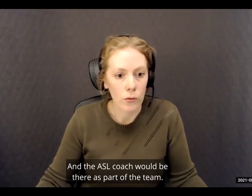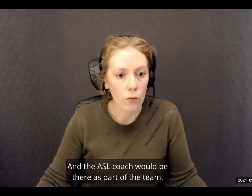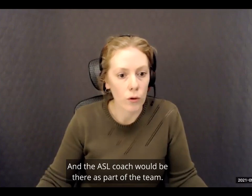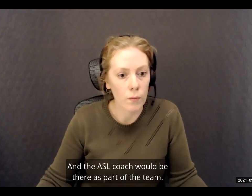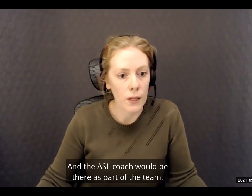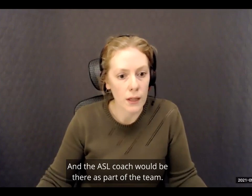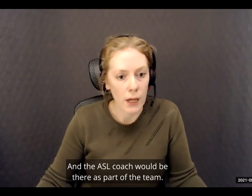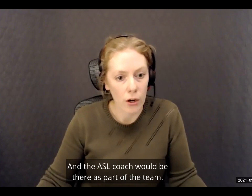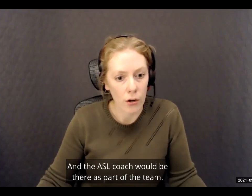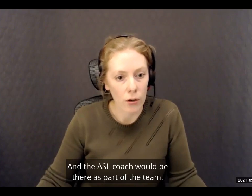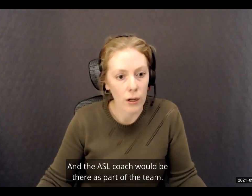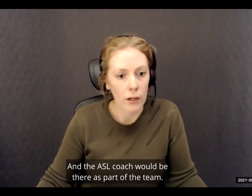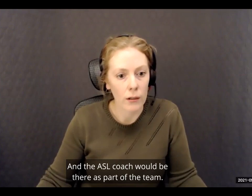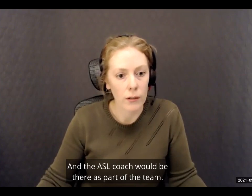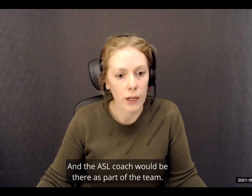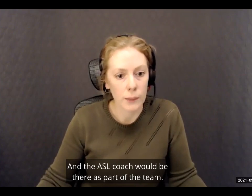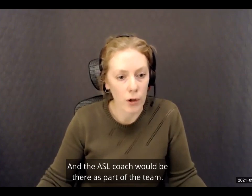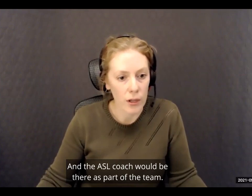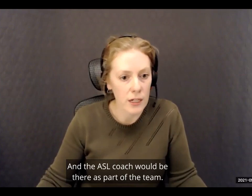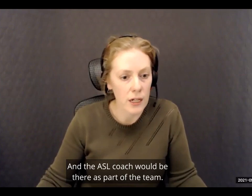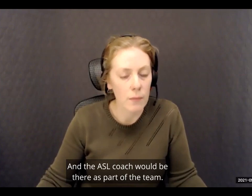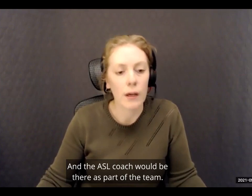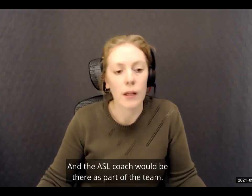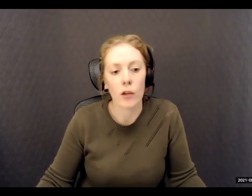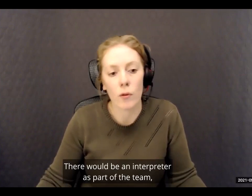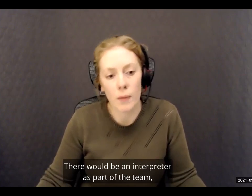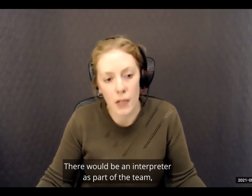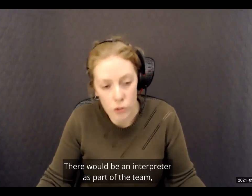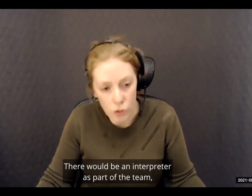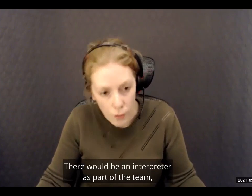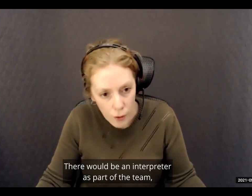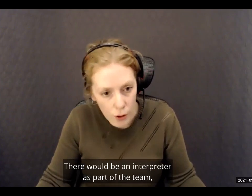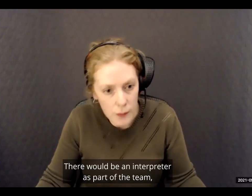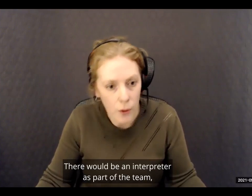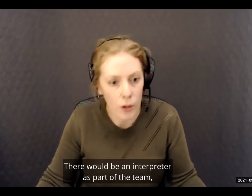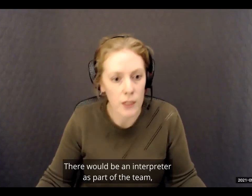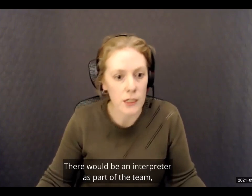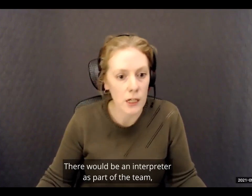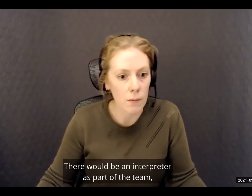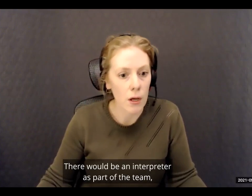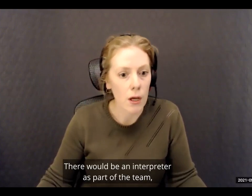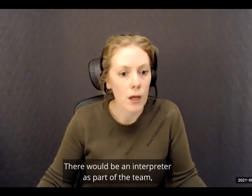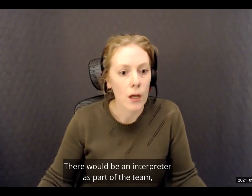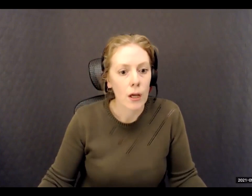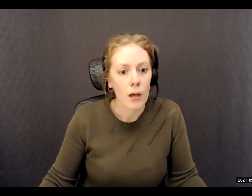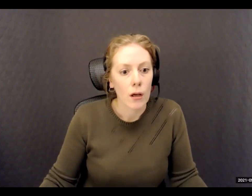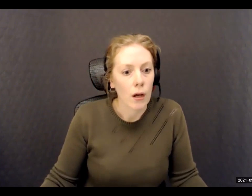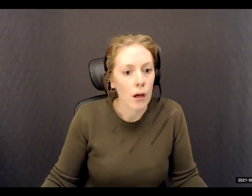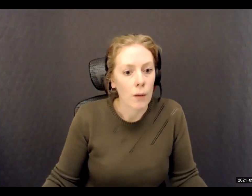coach would be there as part of the team. There would be an interpreter as part of the team,